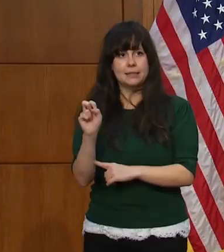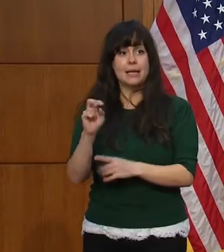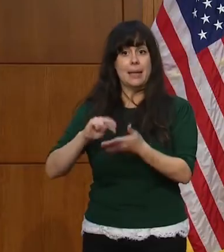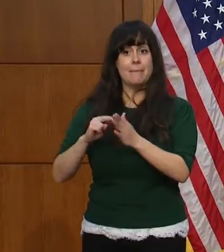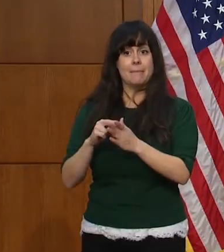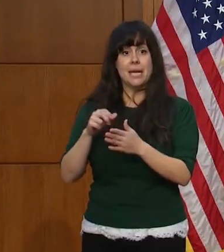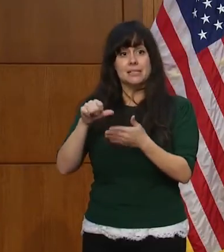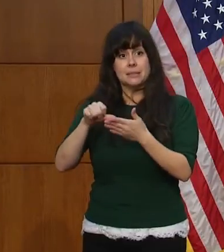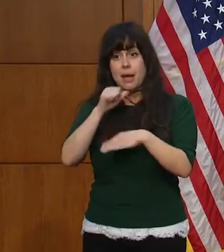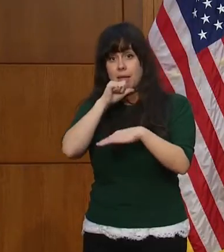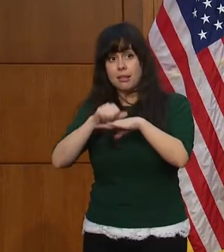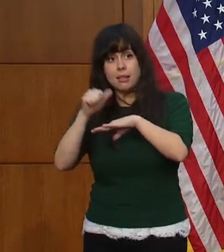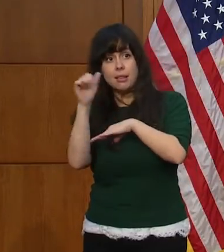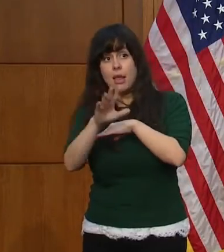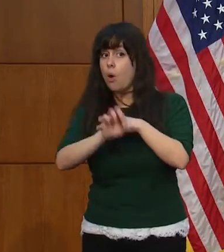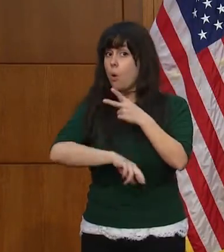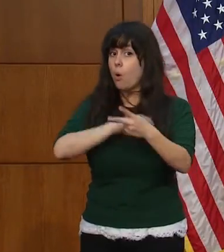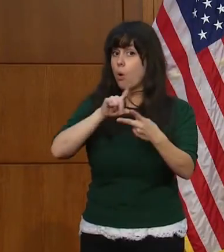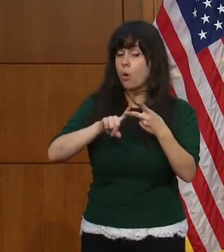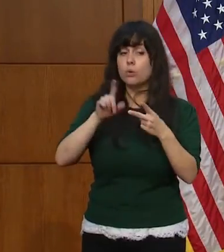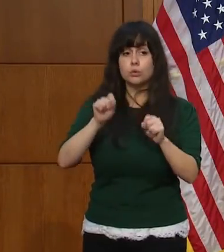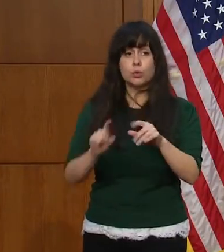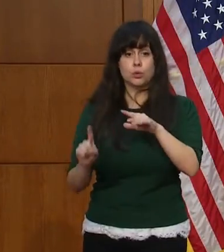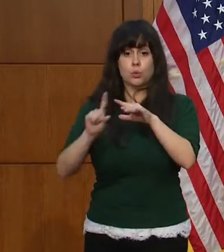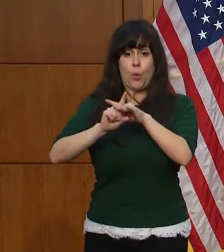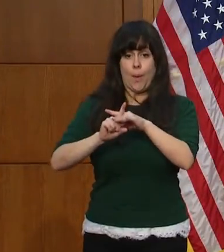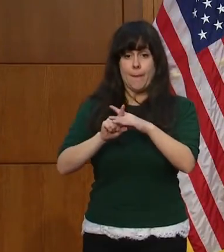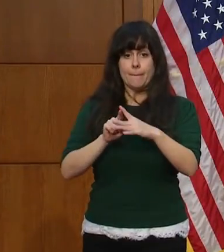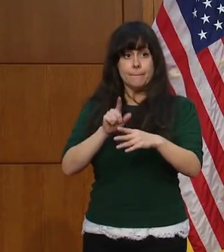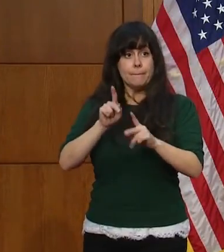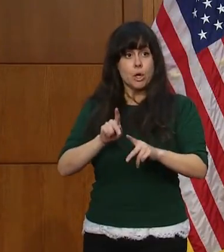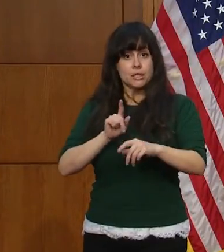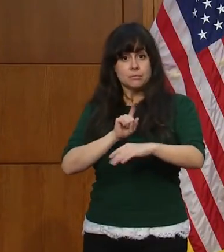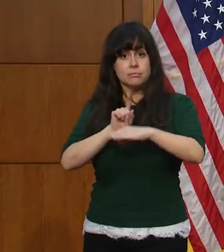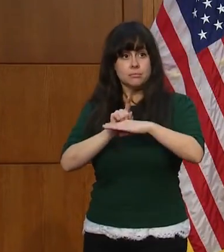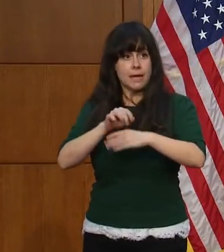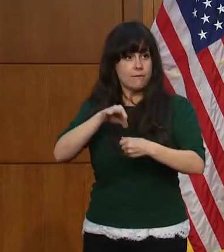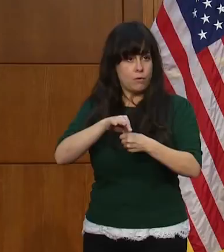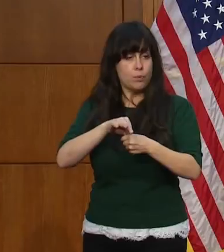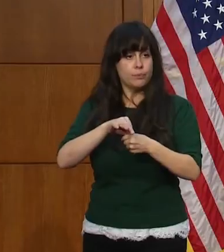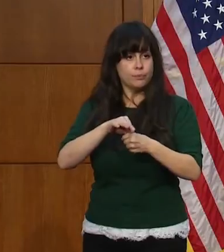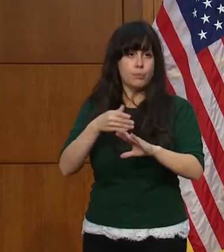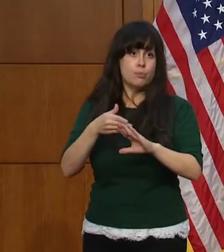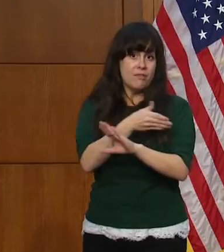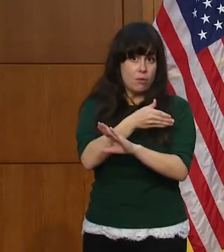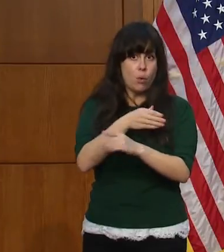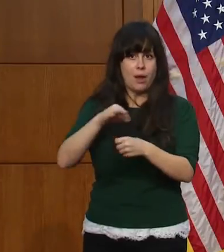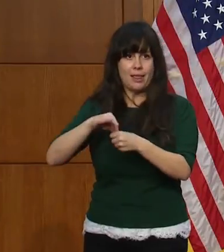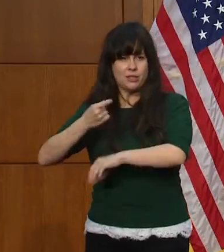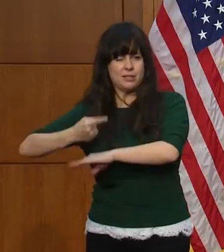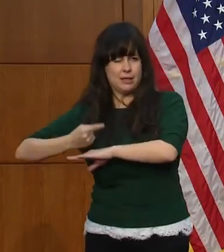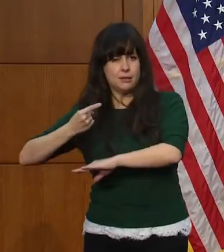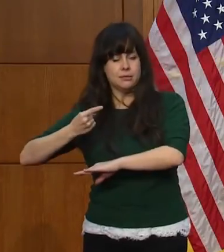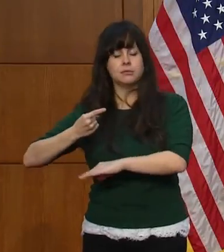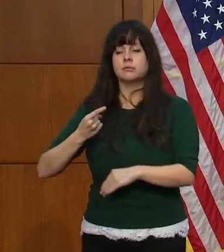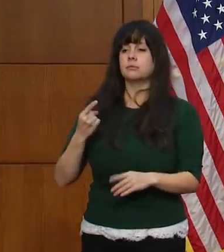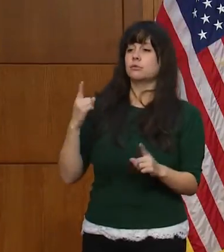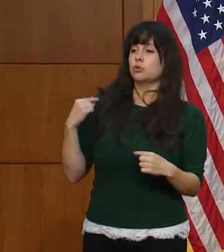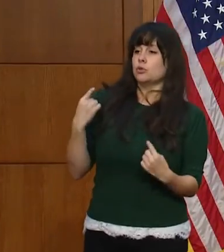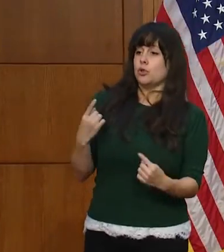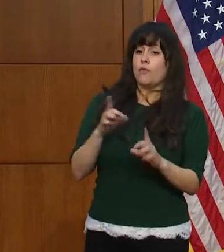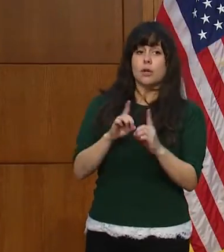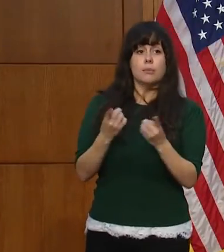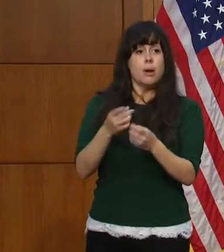by mail or in person to Election Day. Prior to Election Day. So far, the Department